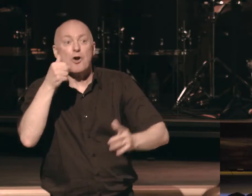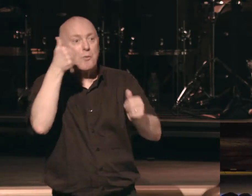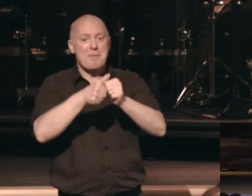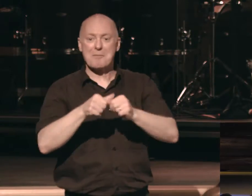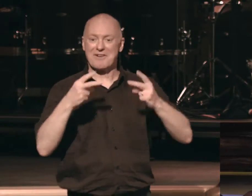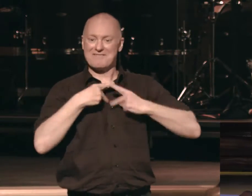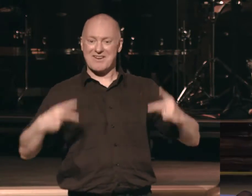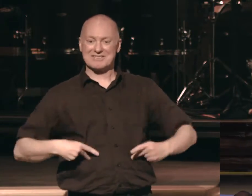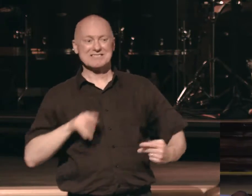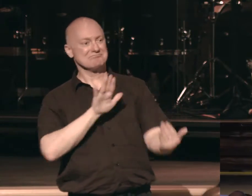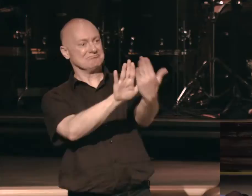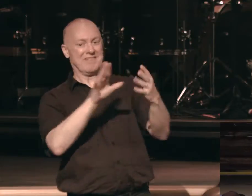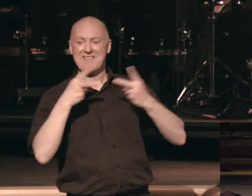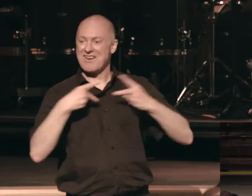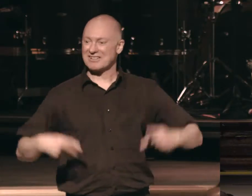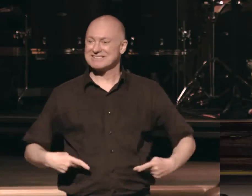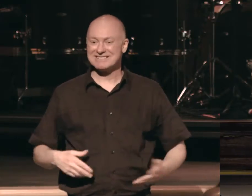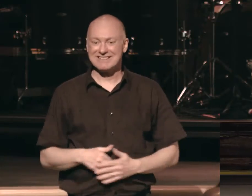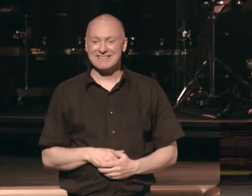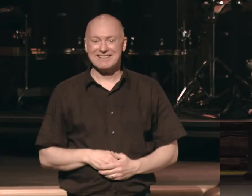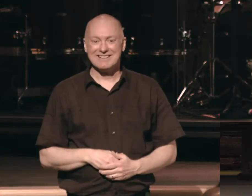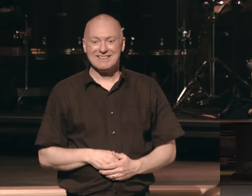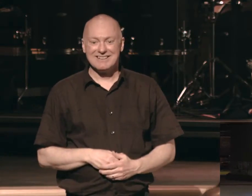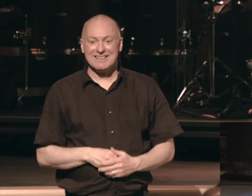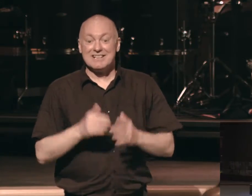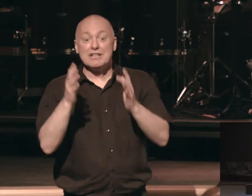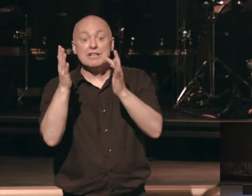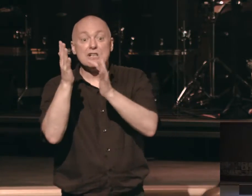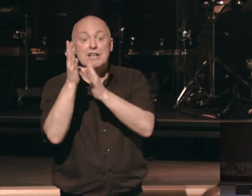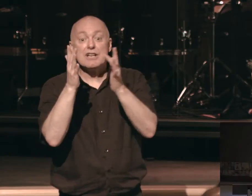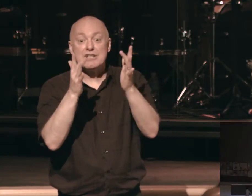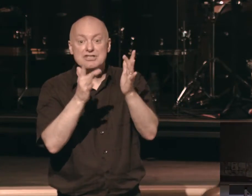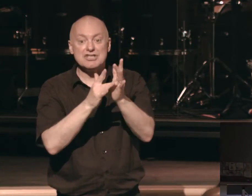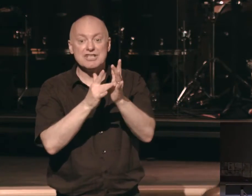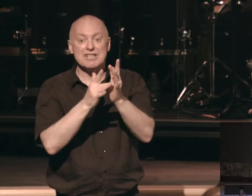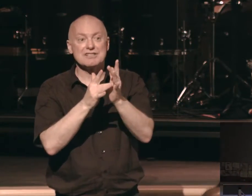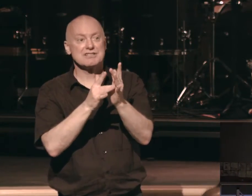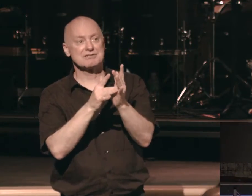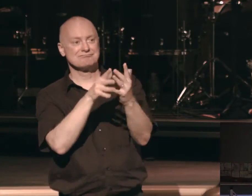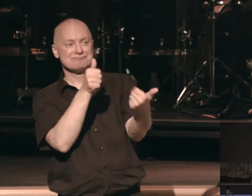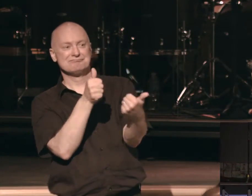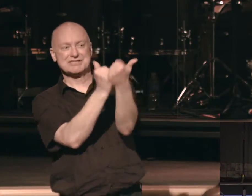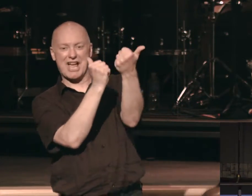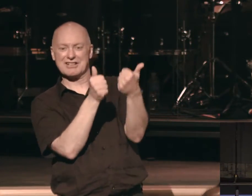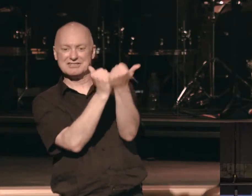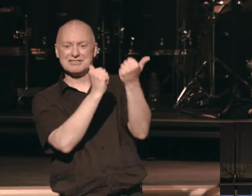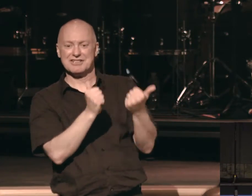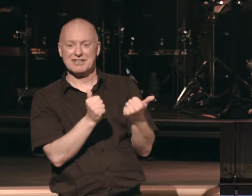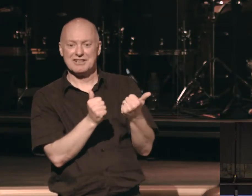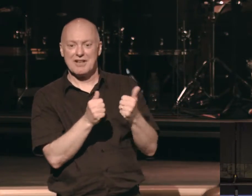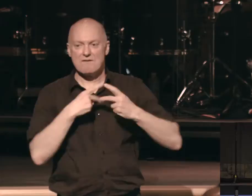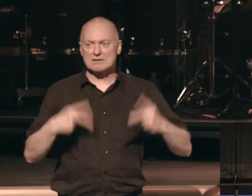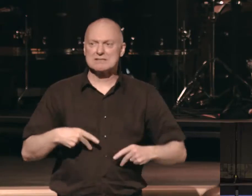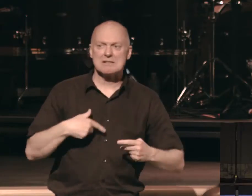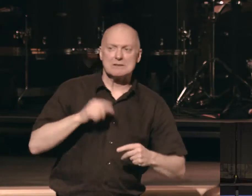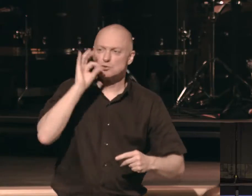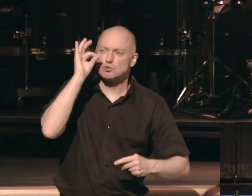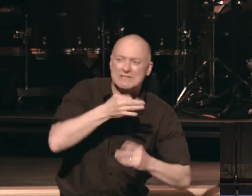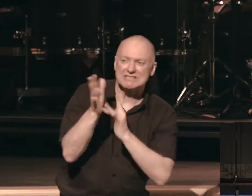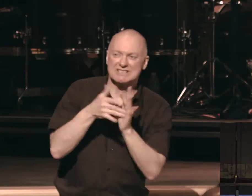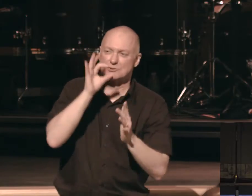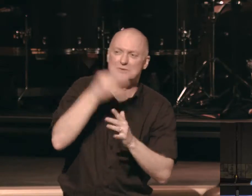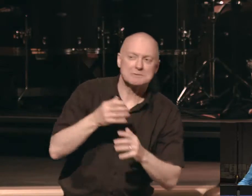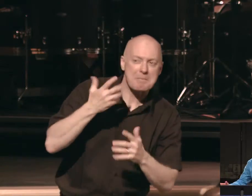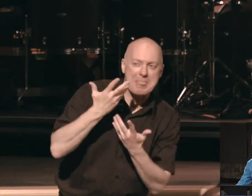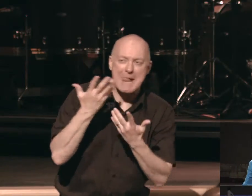the Pharisees, remember all those stories? And I kind of get a chuckle when Jesus is up against the Pharisees, and the Pharisees all gather together. Let's trick him.